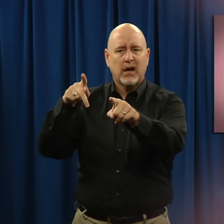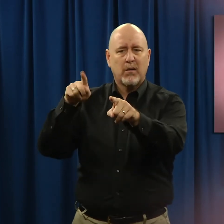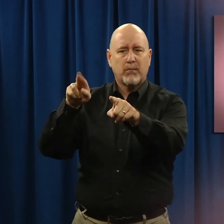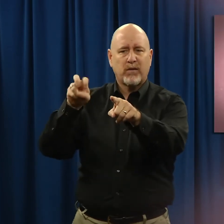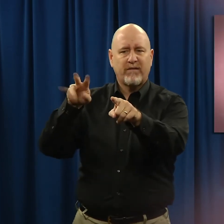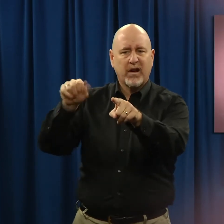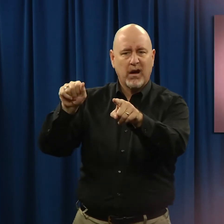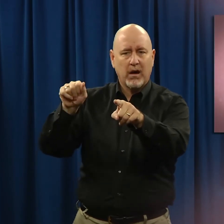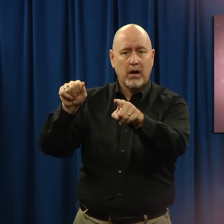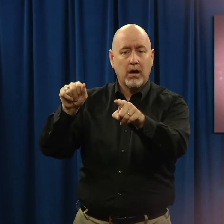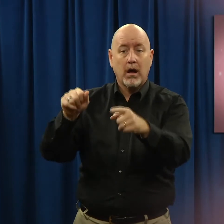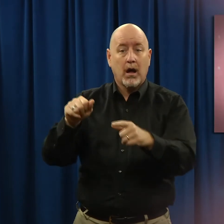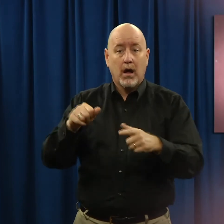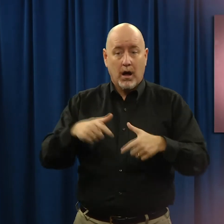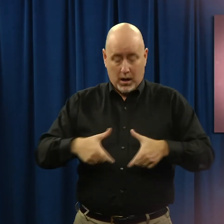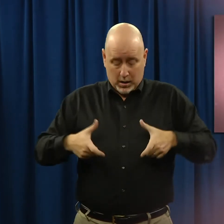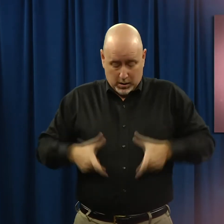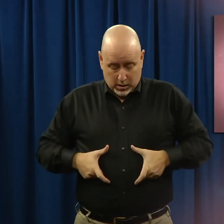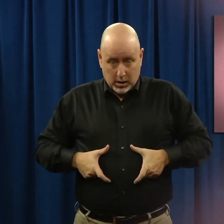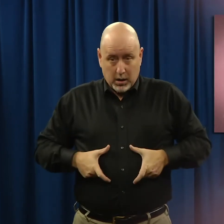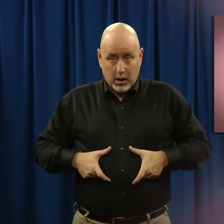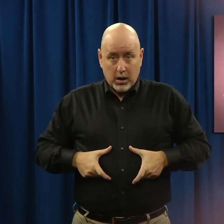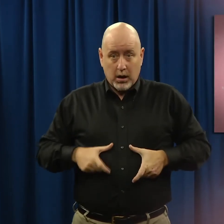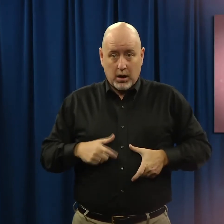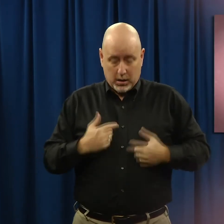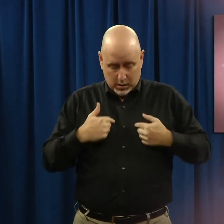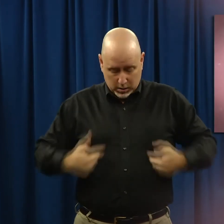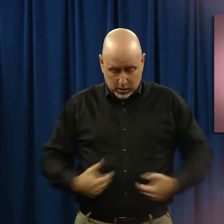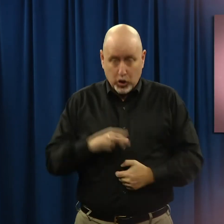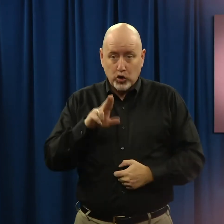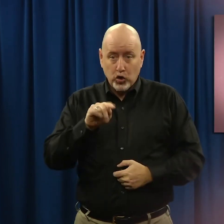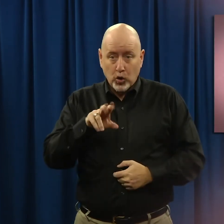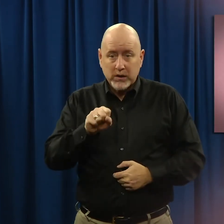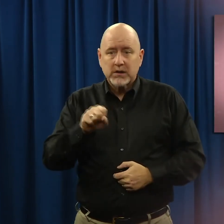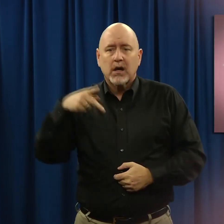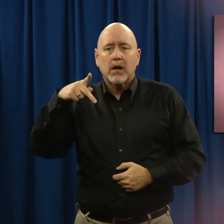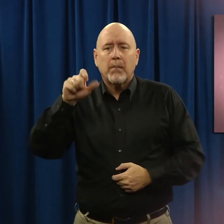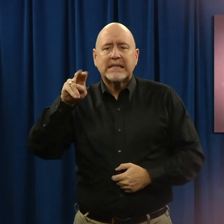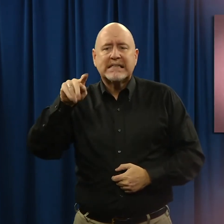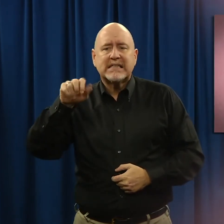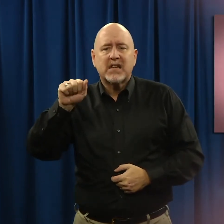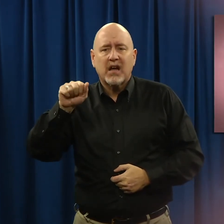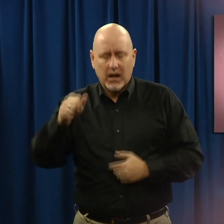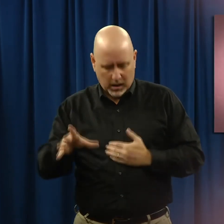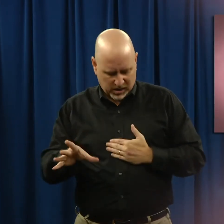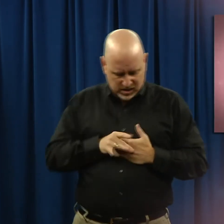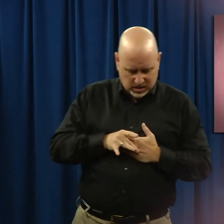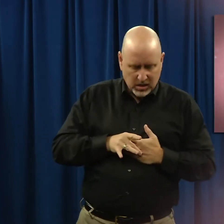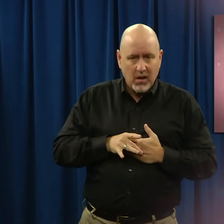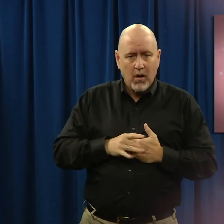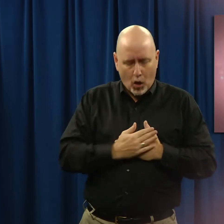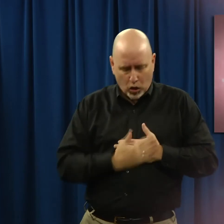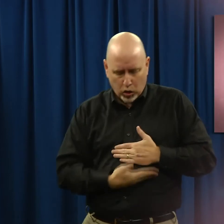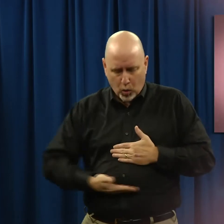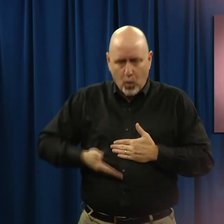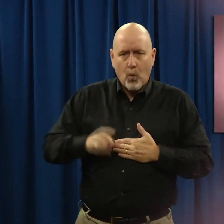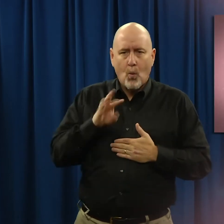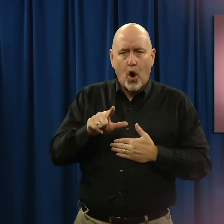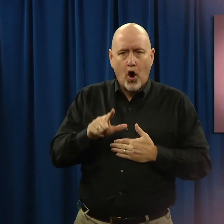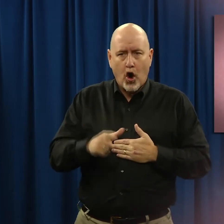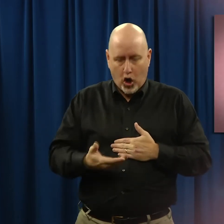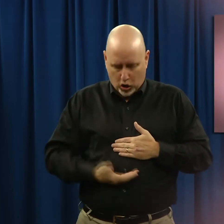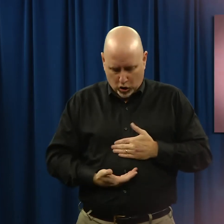complication results from the placenta being attached to the wall of the uterus, either close to, partially or fully covering